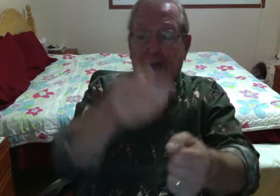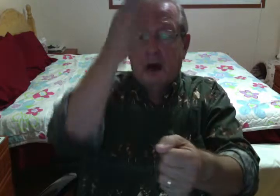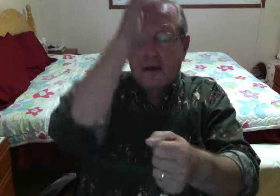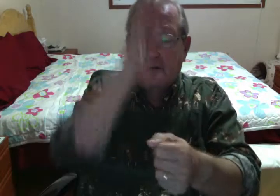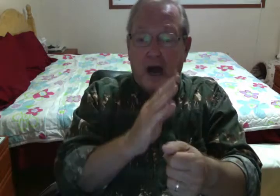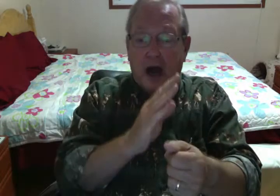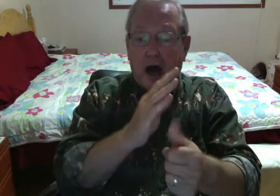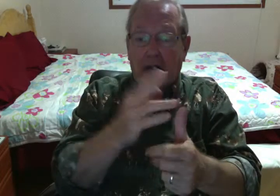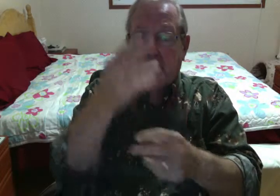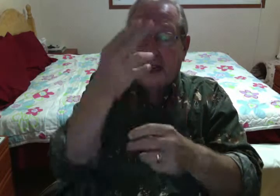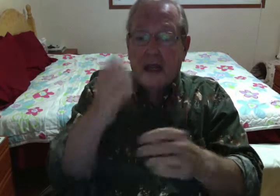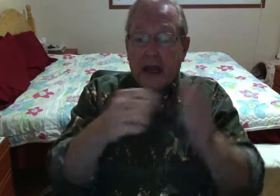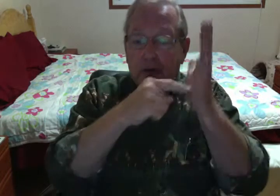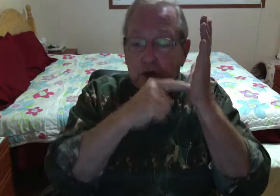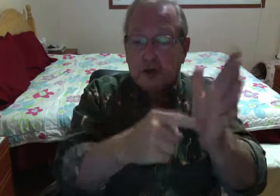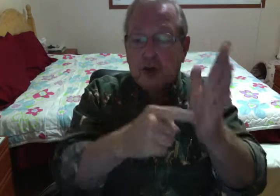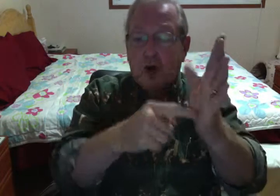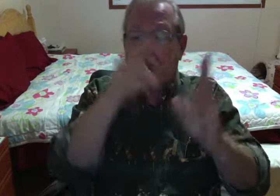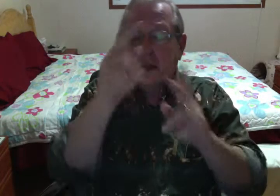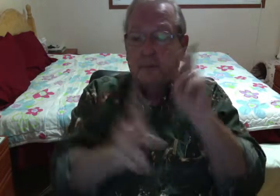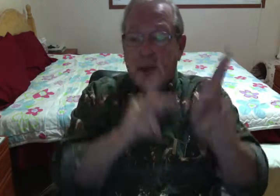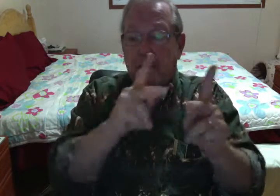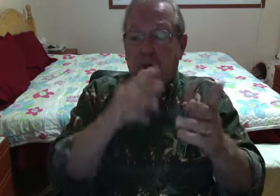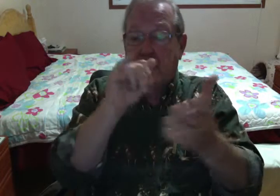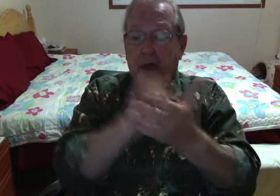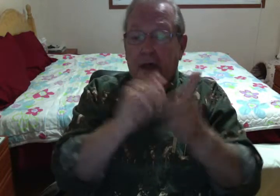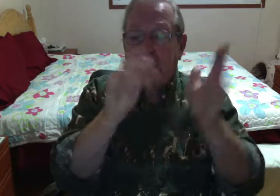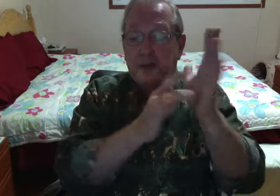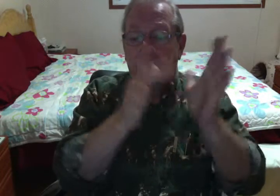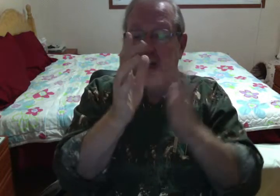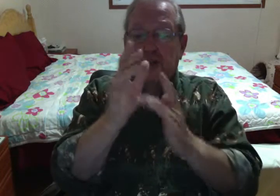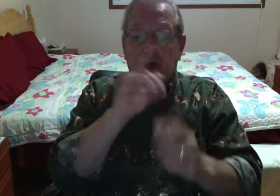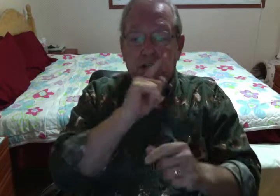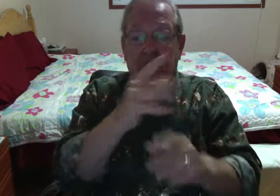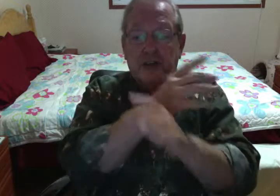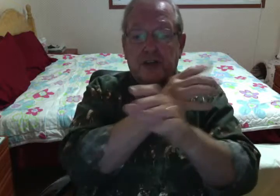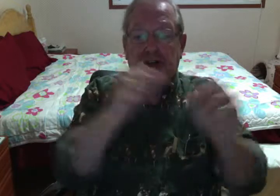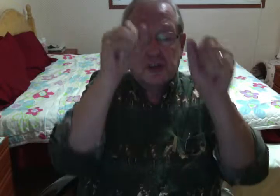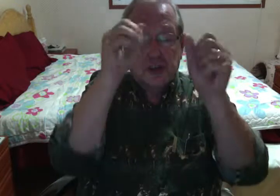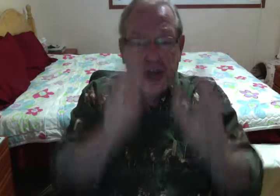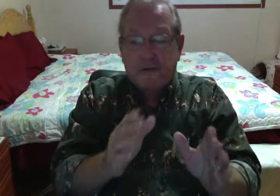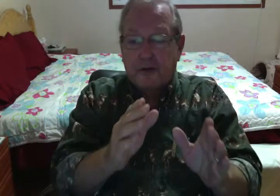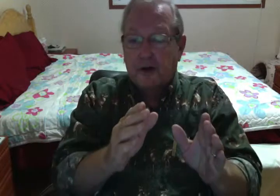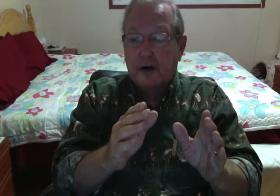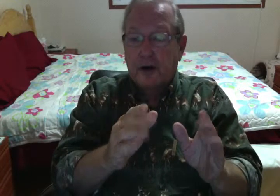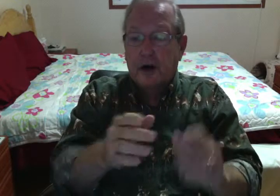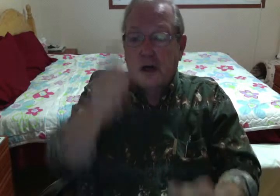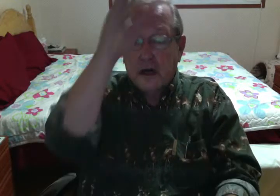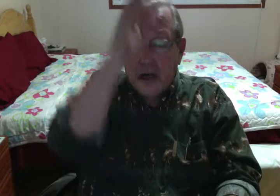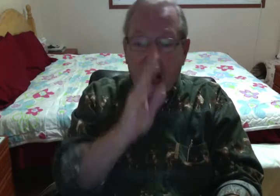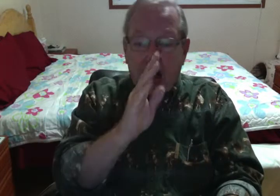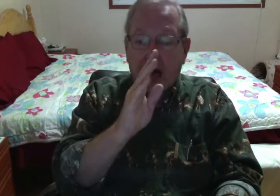of God, he was showing the people that Jesus is the Savior, God